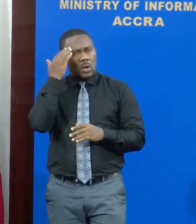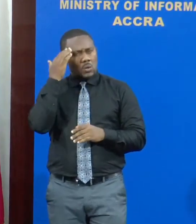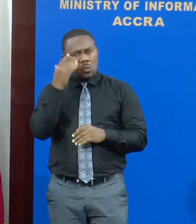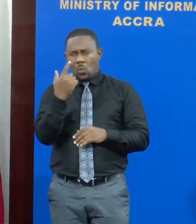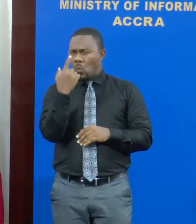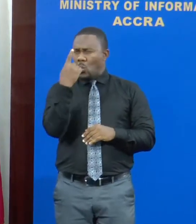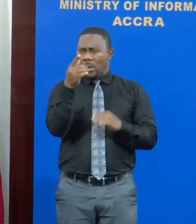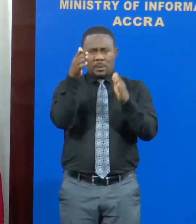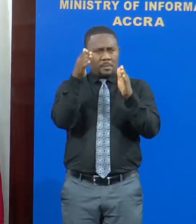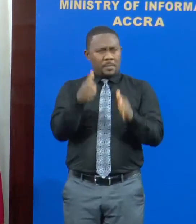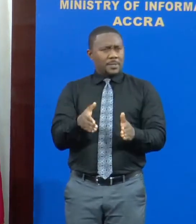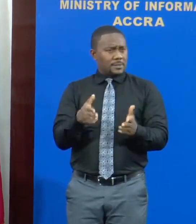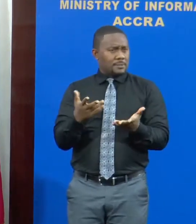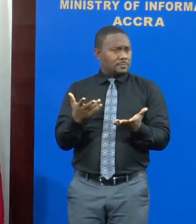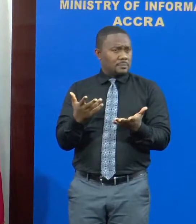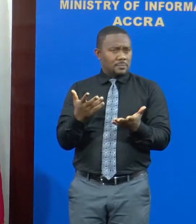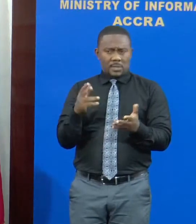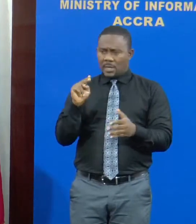NIO owes a dime to.